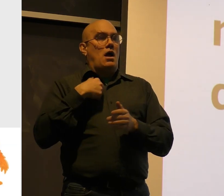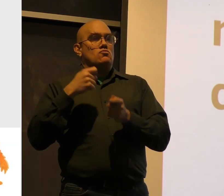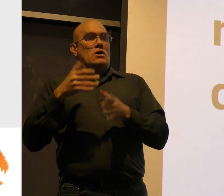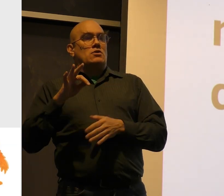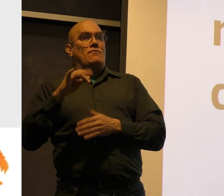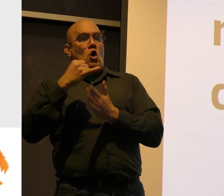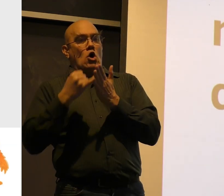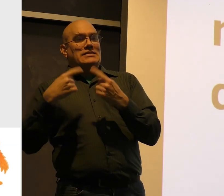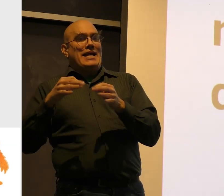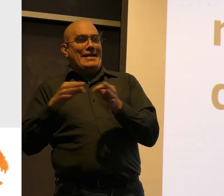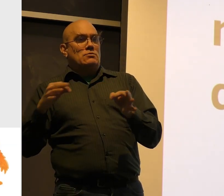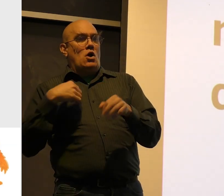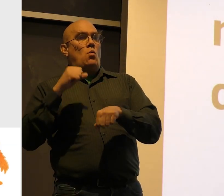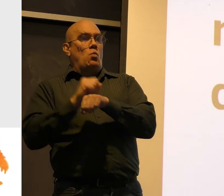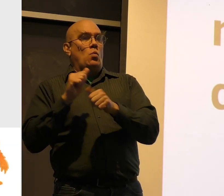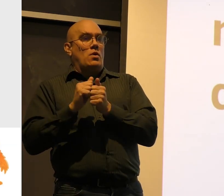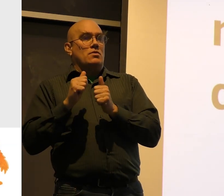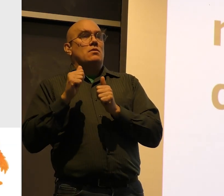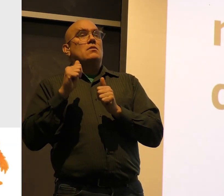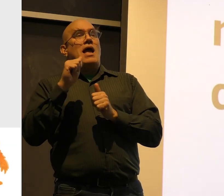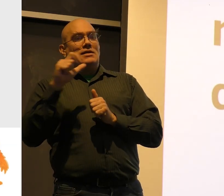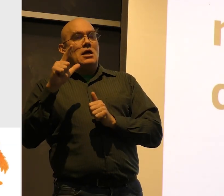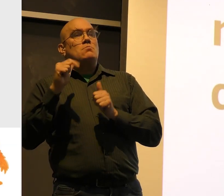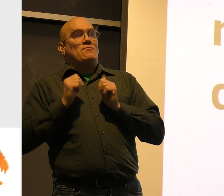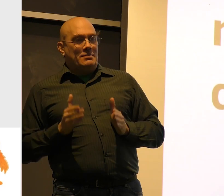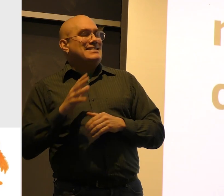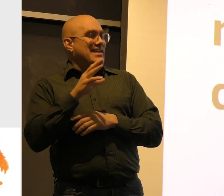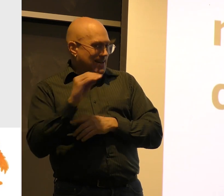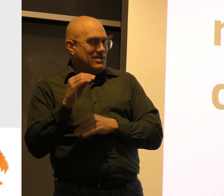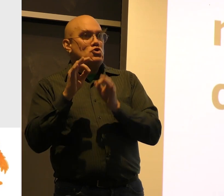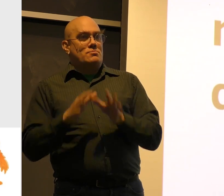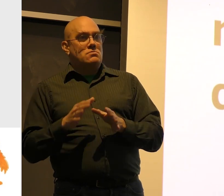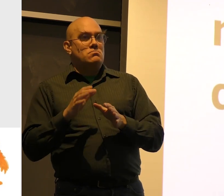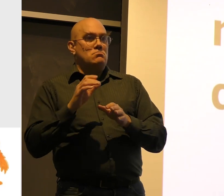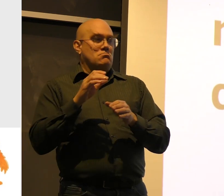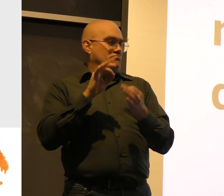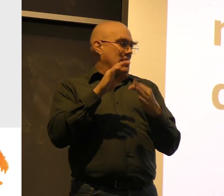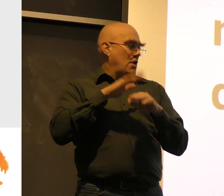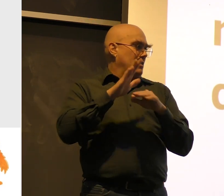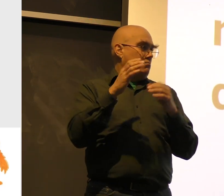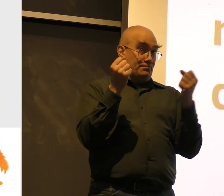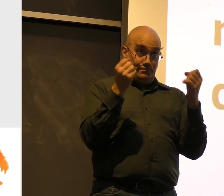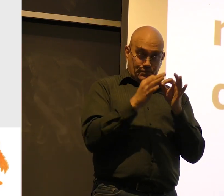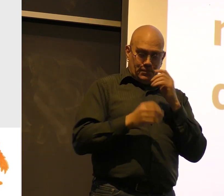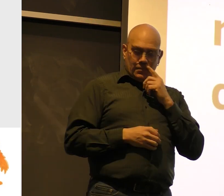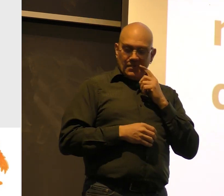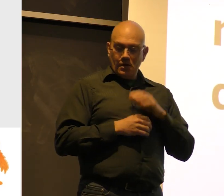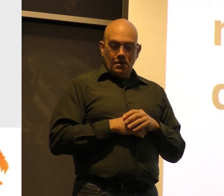DAZZLE. So I'm the director of artistic sign language. I work with ASL performers and interpreters to give feedback on how they